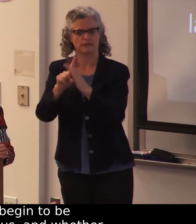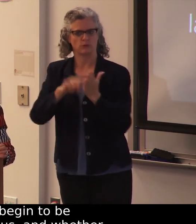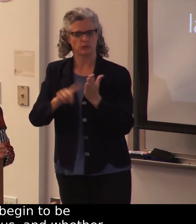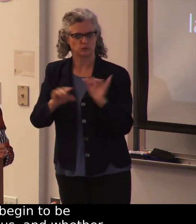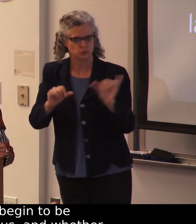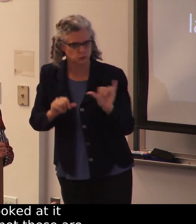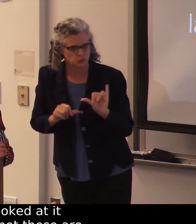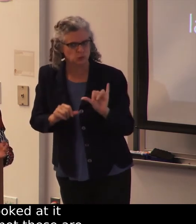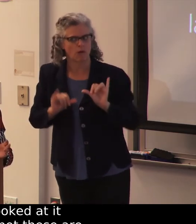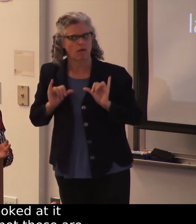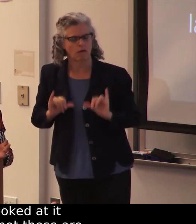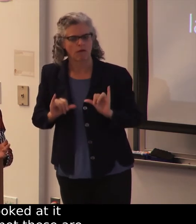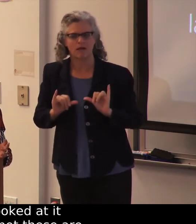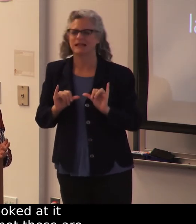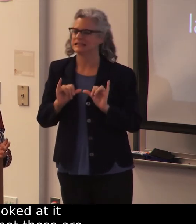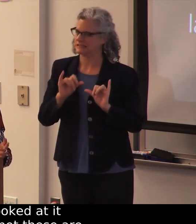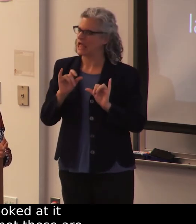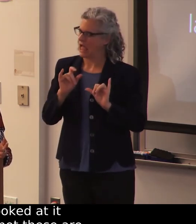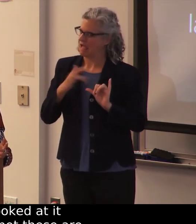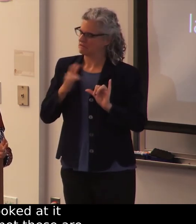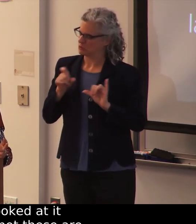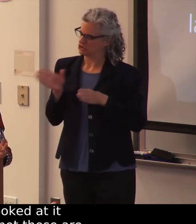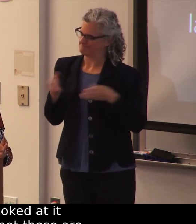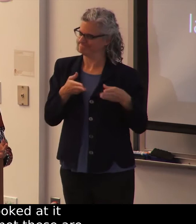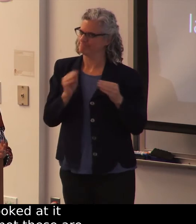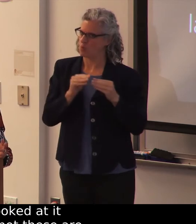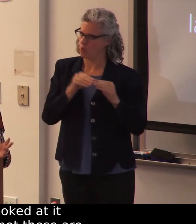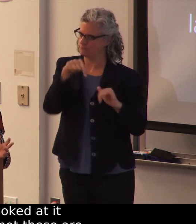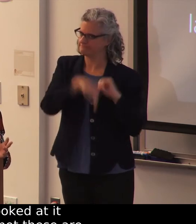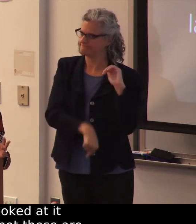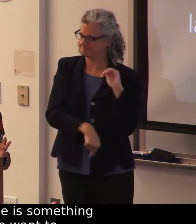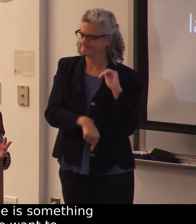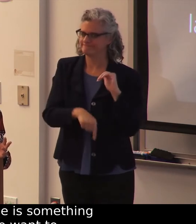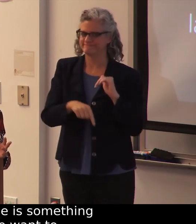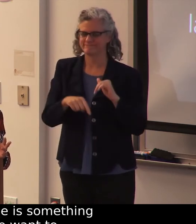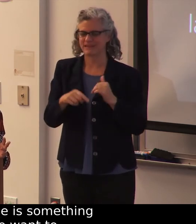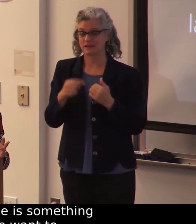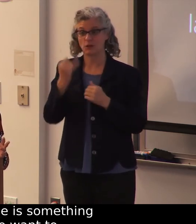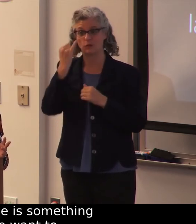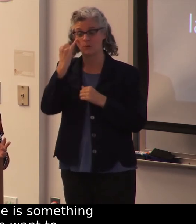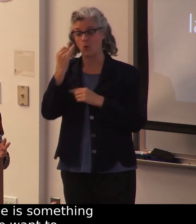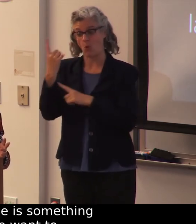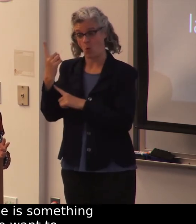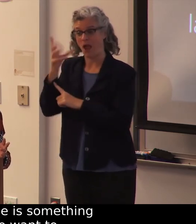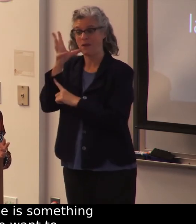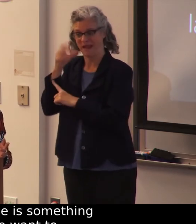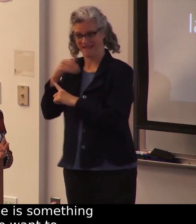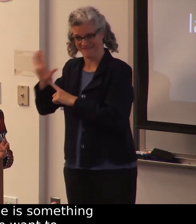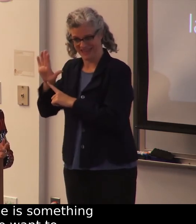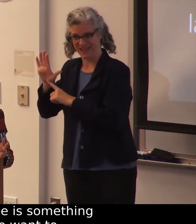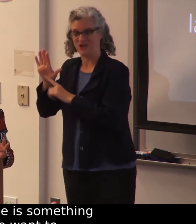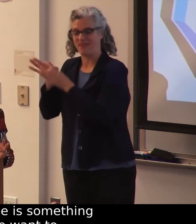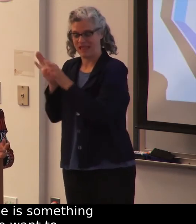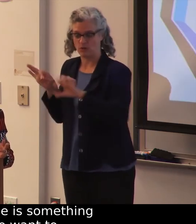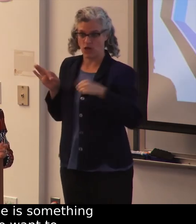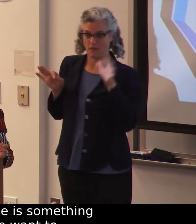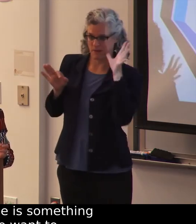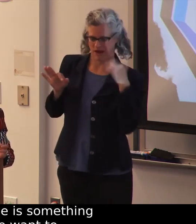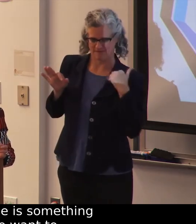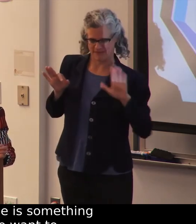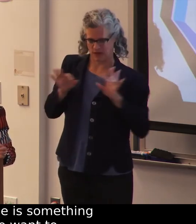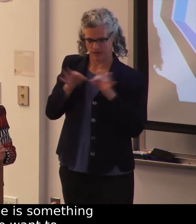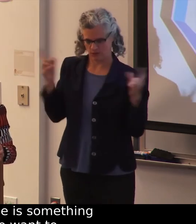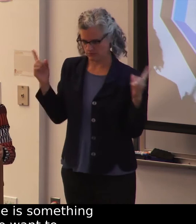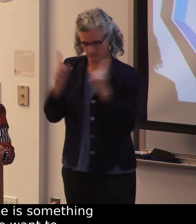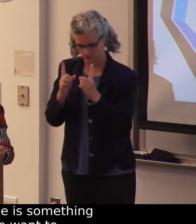Whether we have looked at it closely or not, these are challenges, right? That one parent, one language is something that we want to